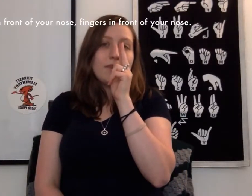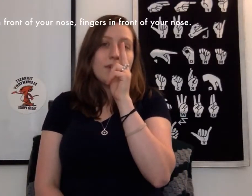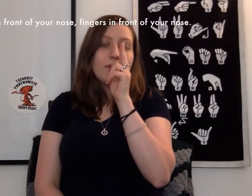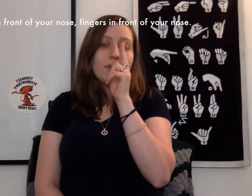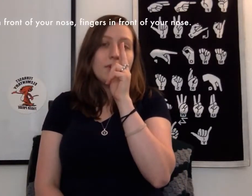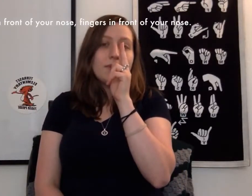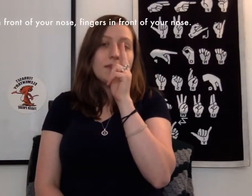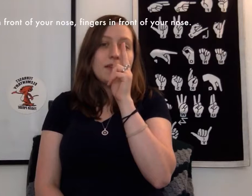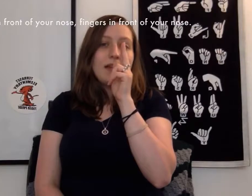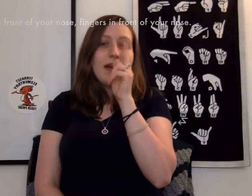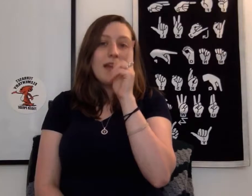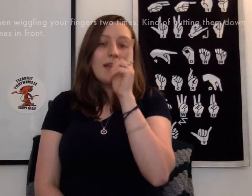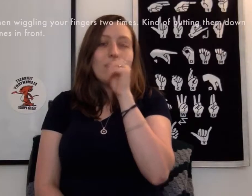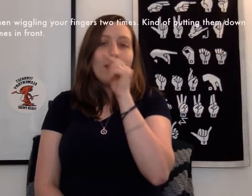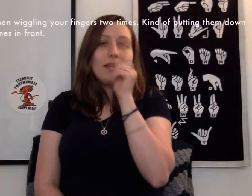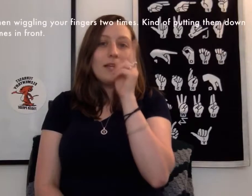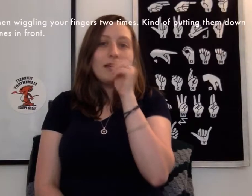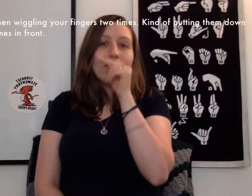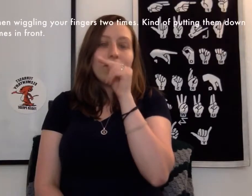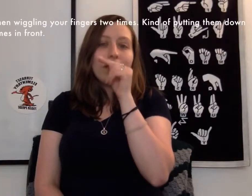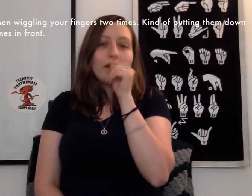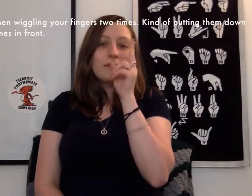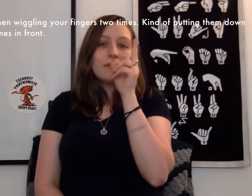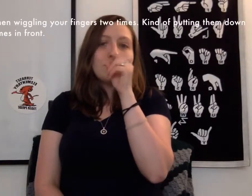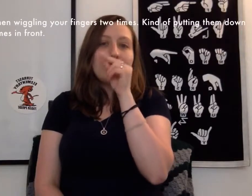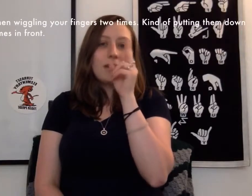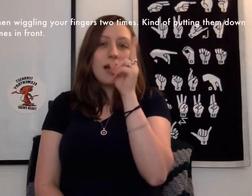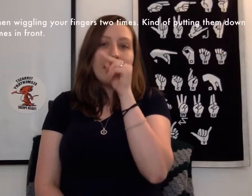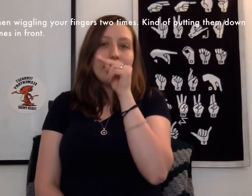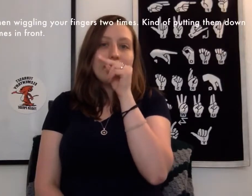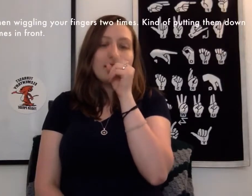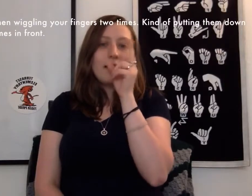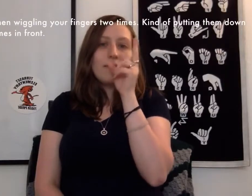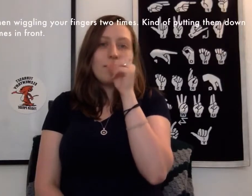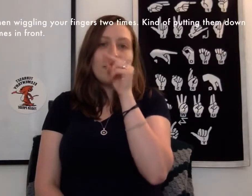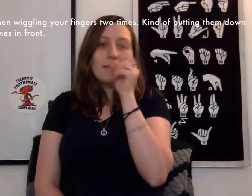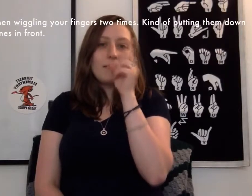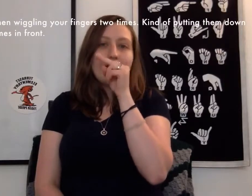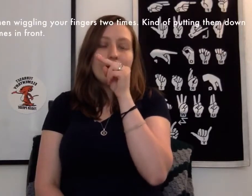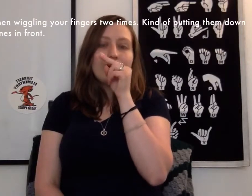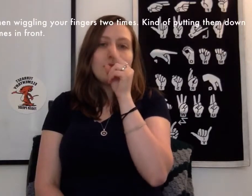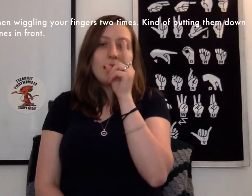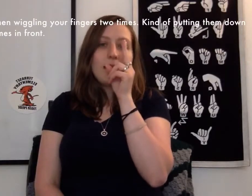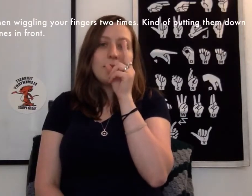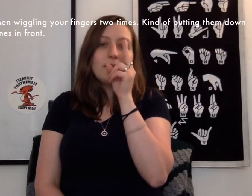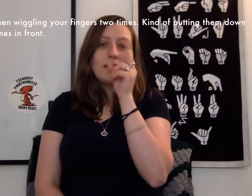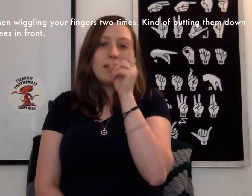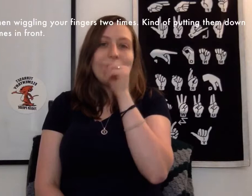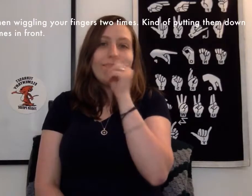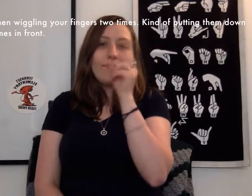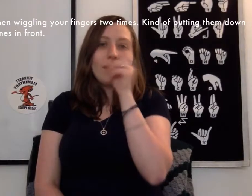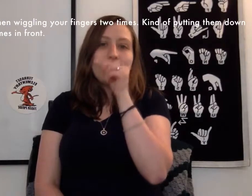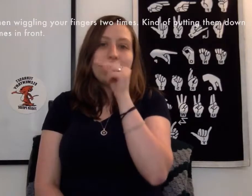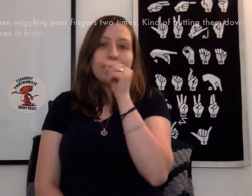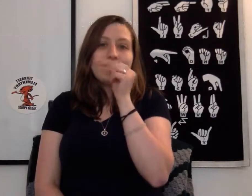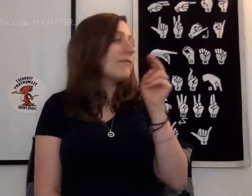your nose, and then wiggling your fingers 2 times, kind of putting them down 2 times in front from the